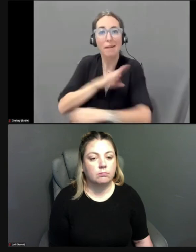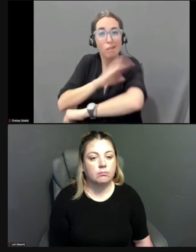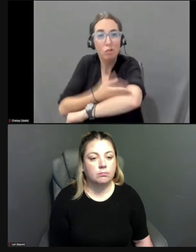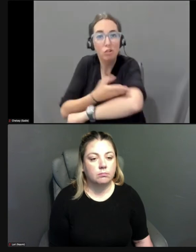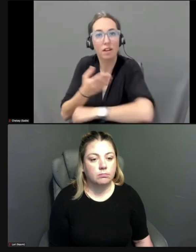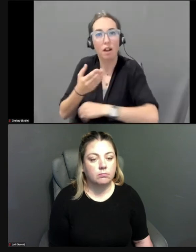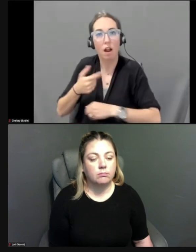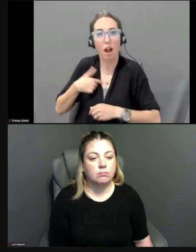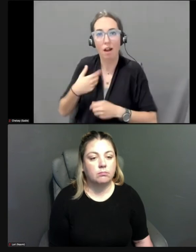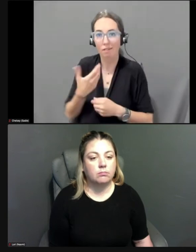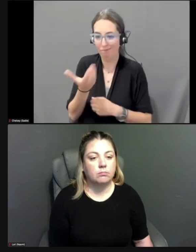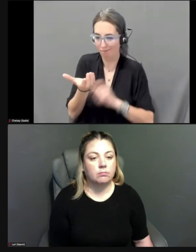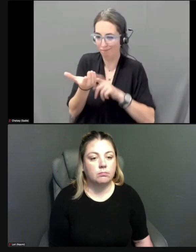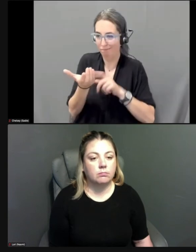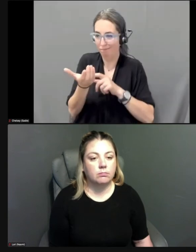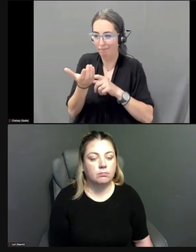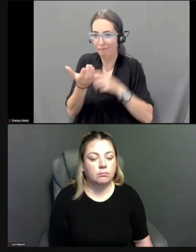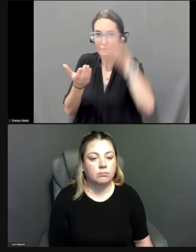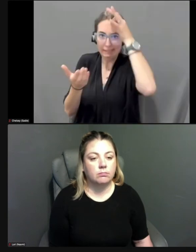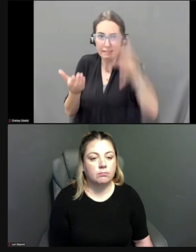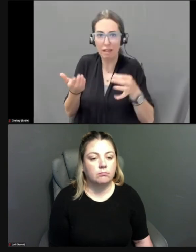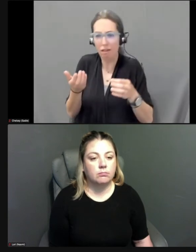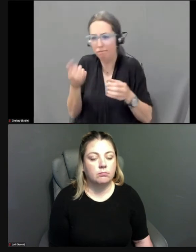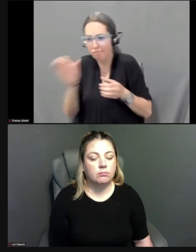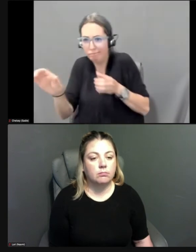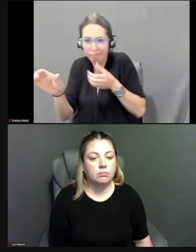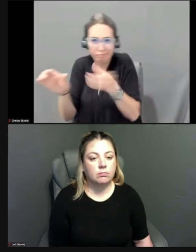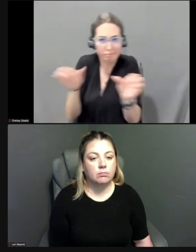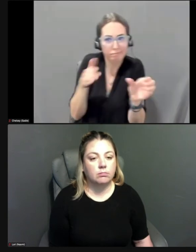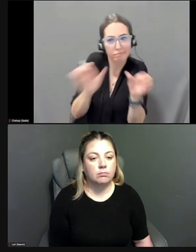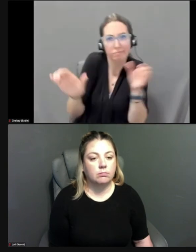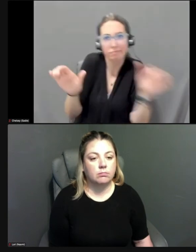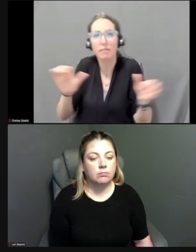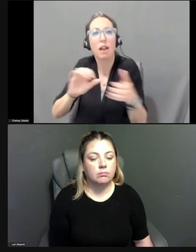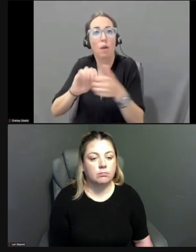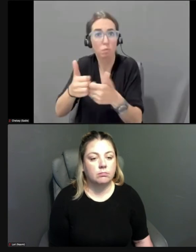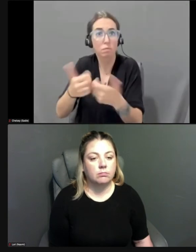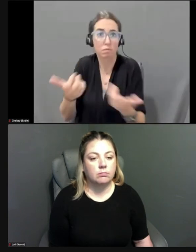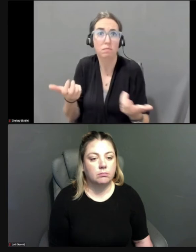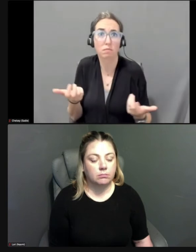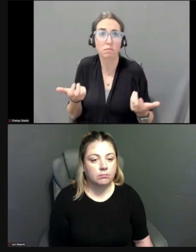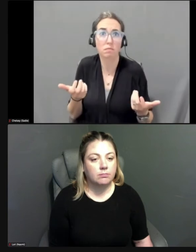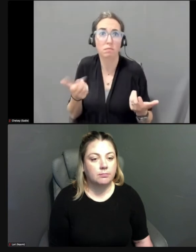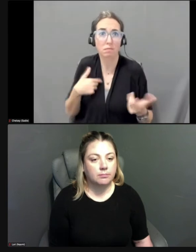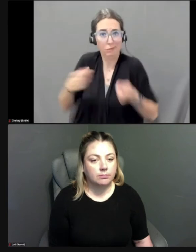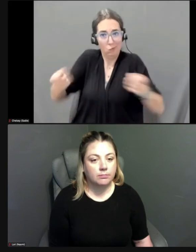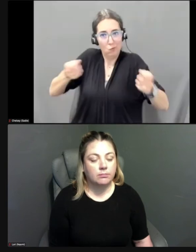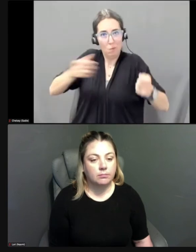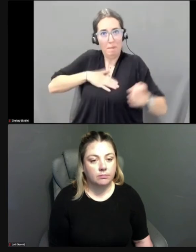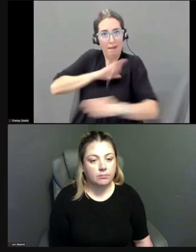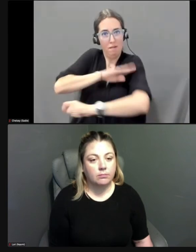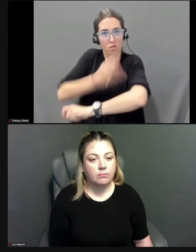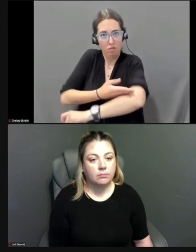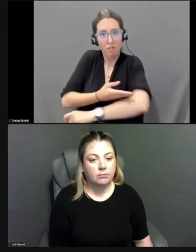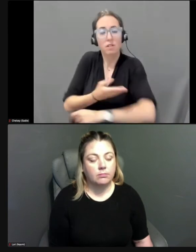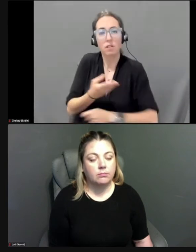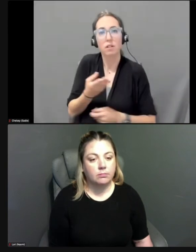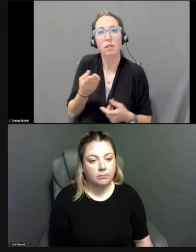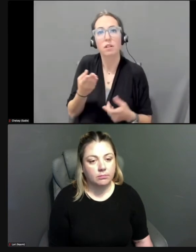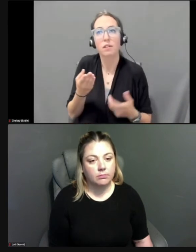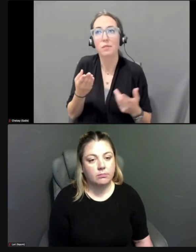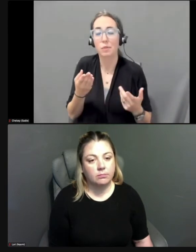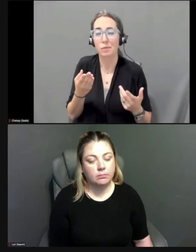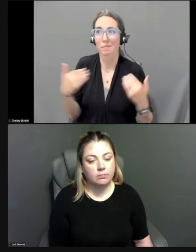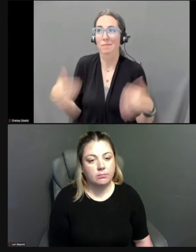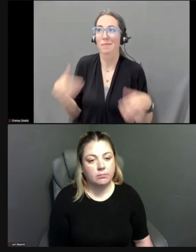energy to. It's kind of wild how this idea like of a non-diet framework,